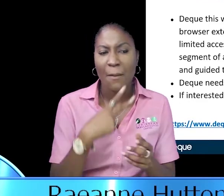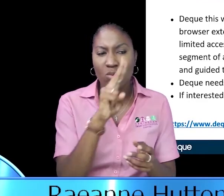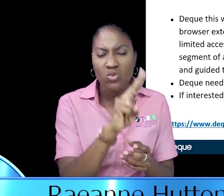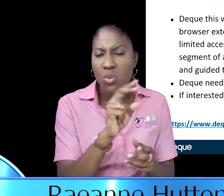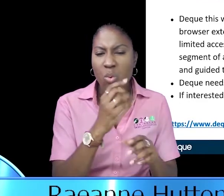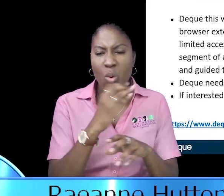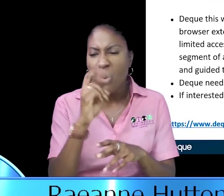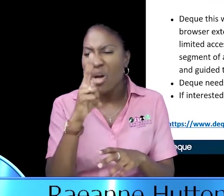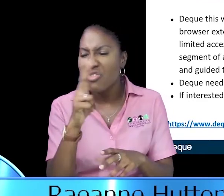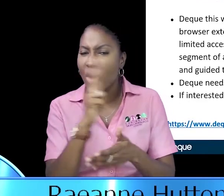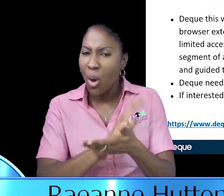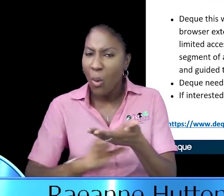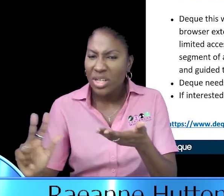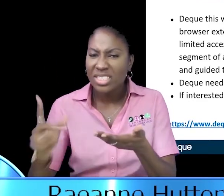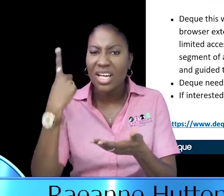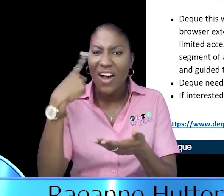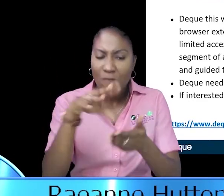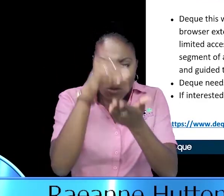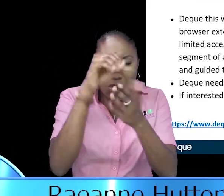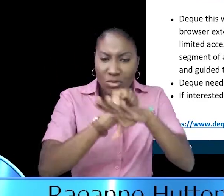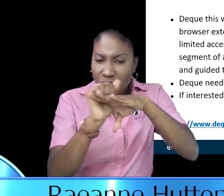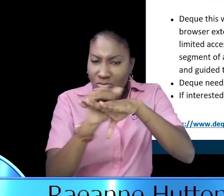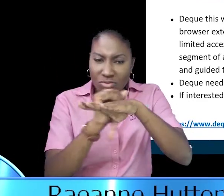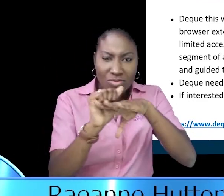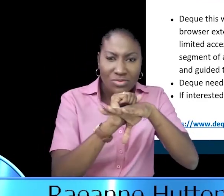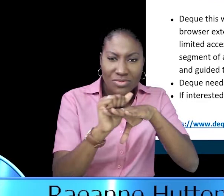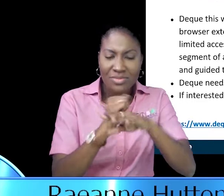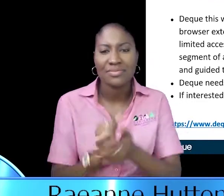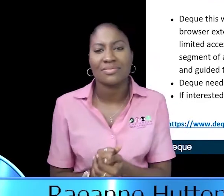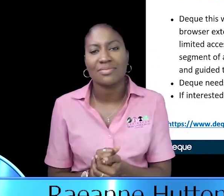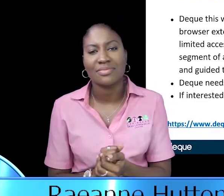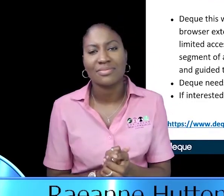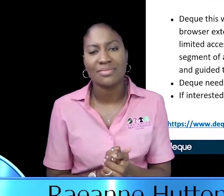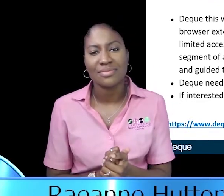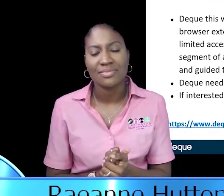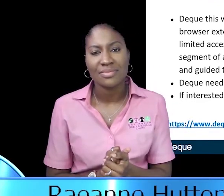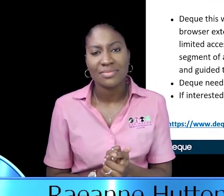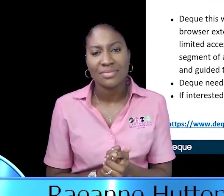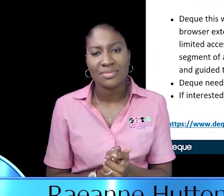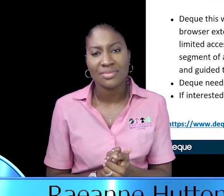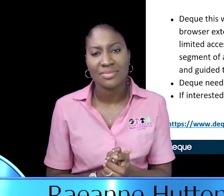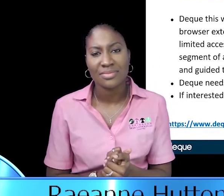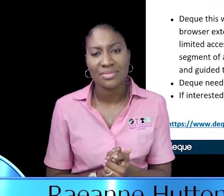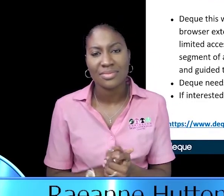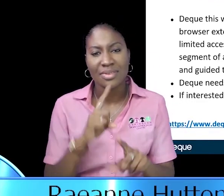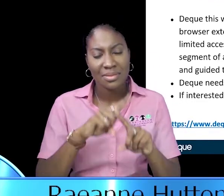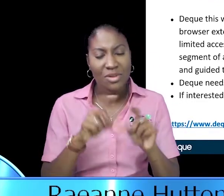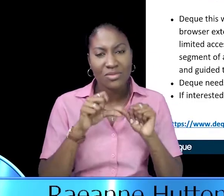can helps a developer learn how to do accessibility faster with less stress.